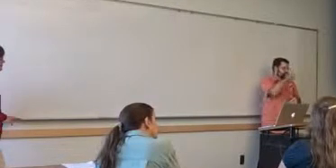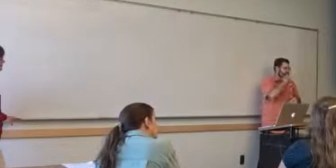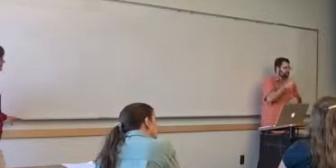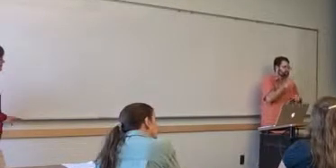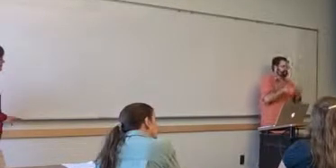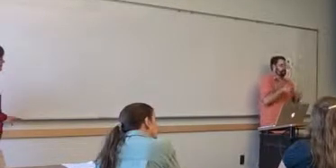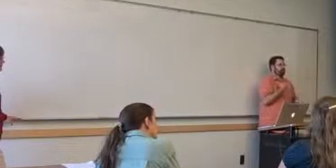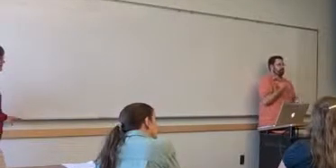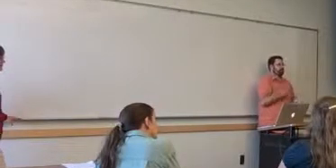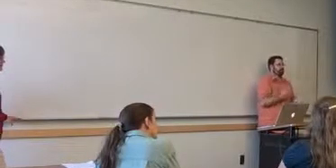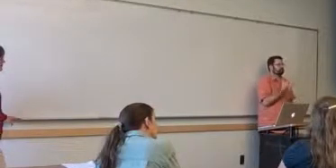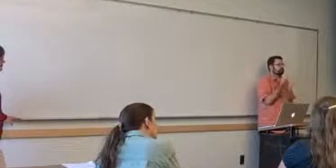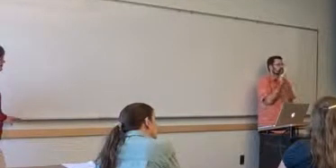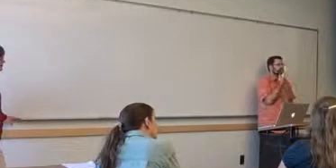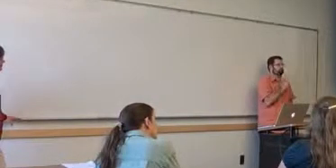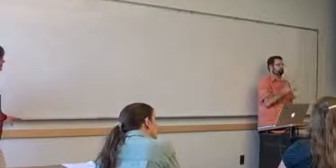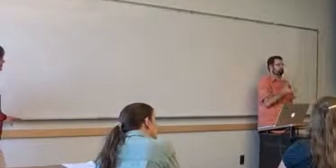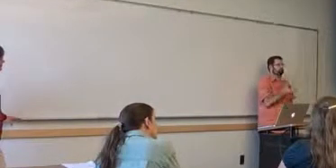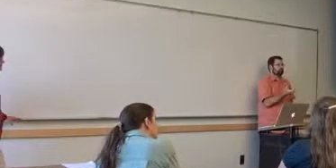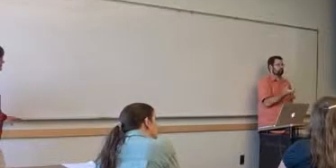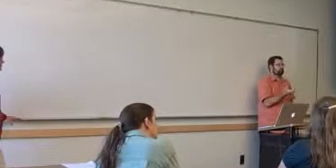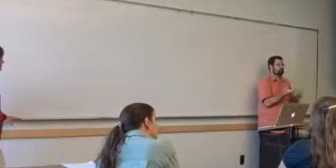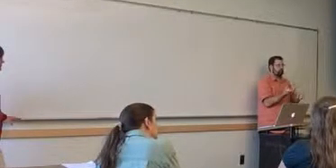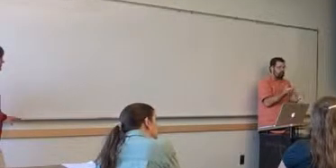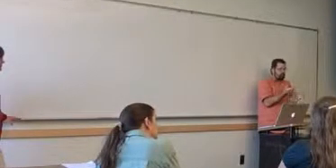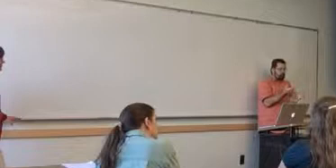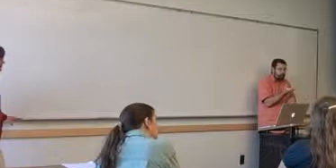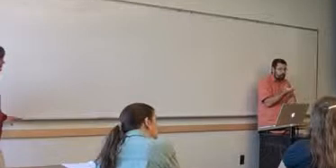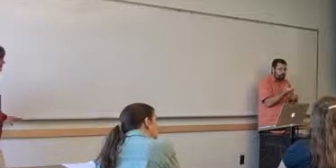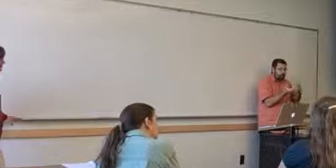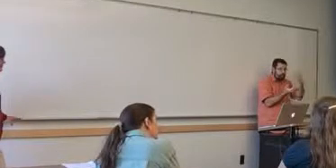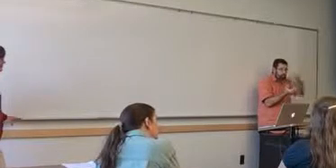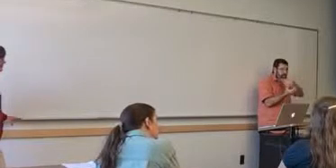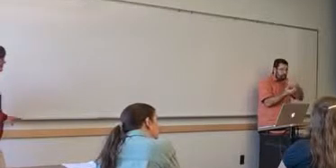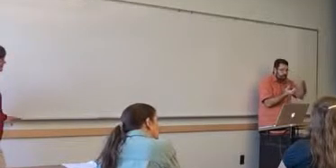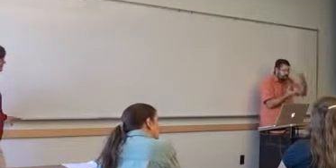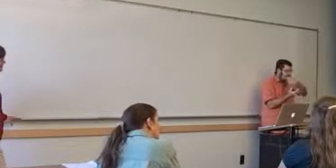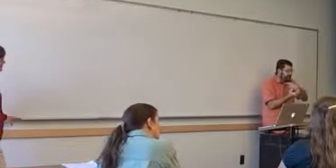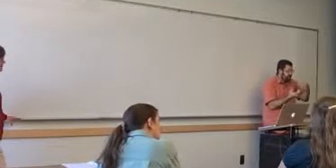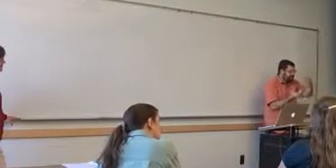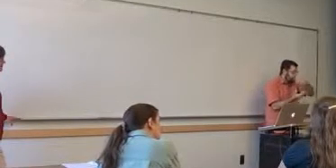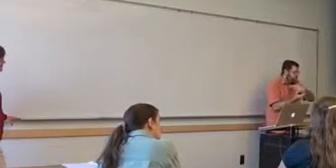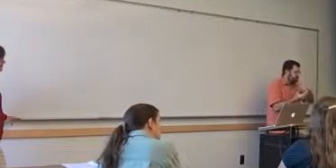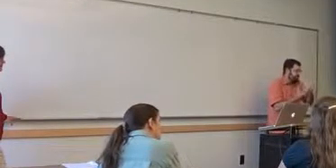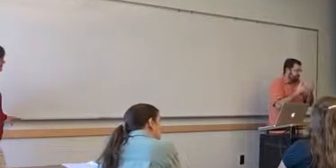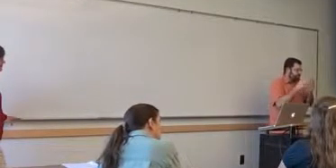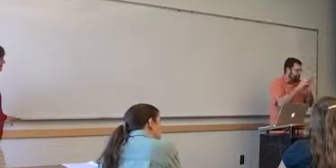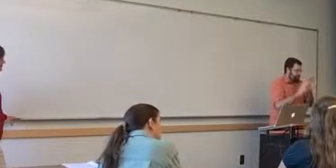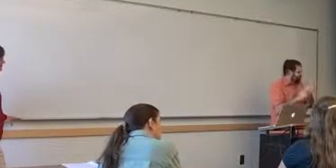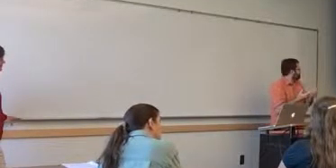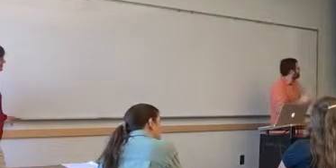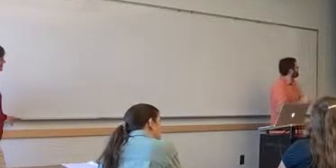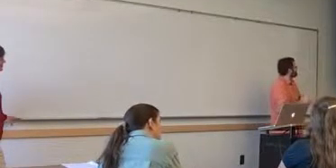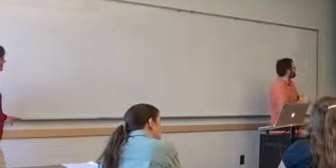or no question. You can't just say, me hungry, want to eat. No, if I did have that facial expression, now I'm asking you, do you want to